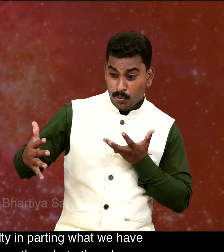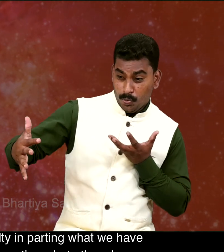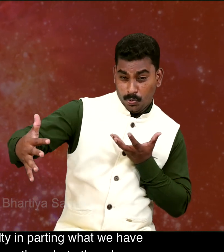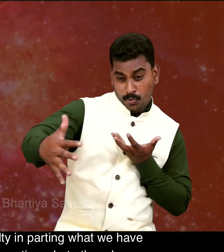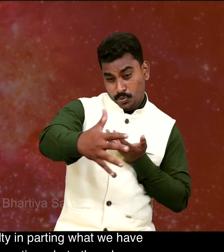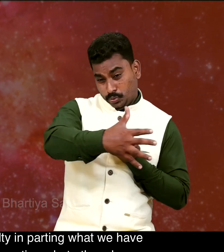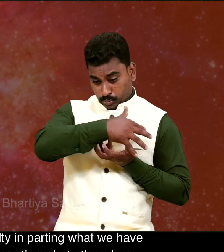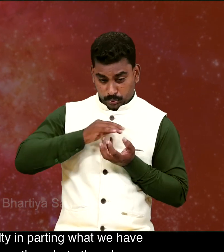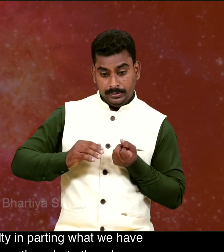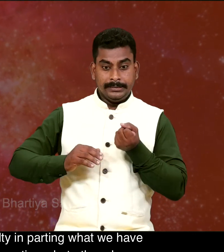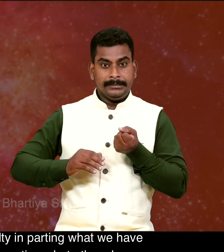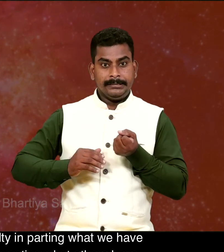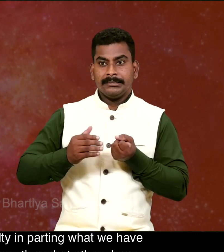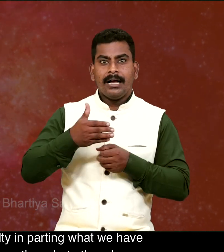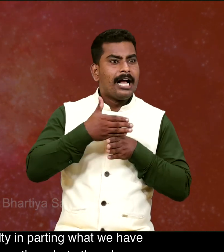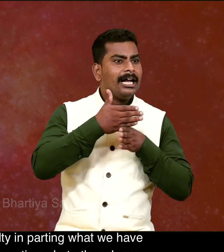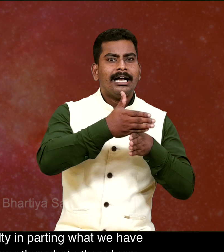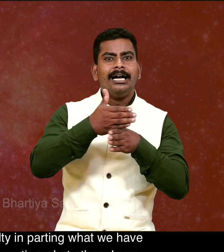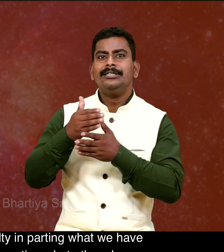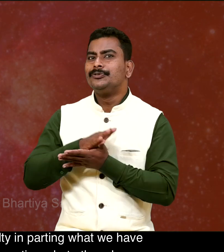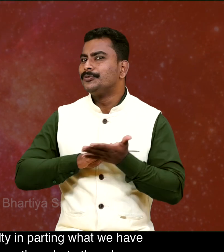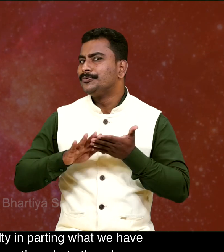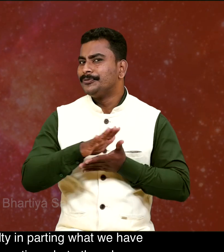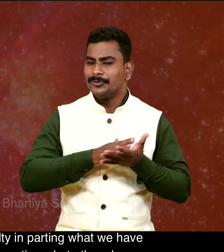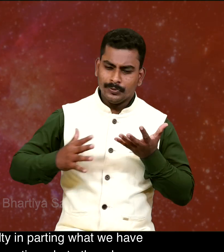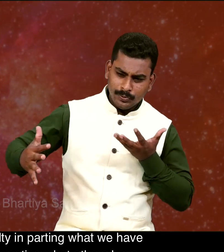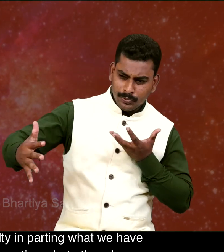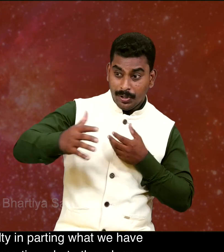have or as wanting what others have.